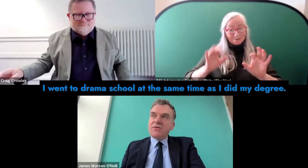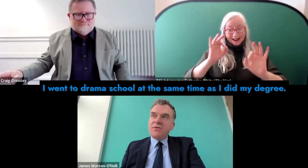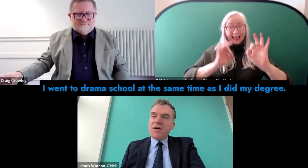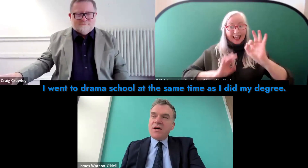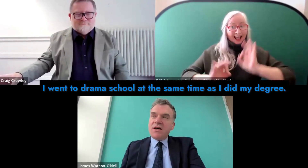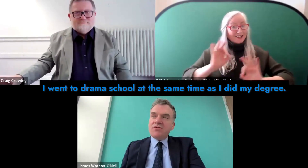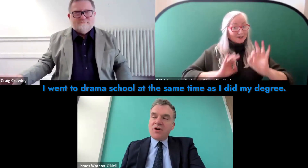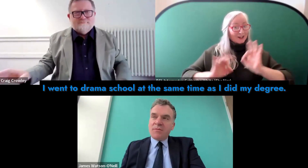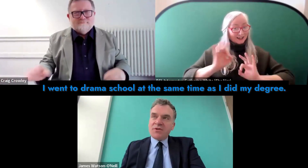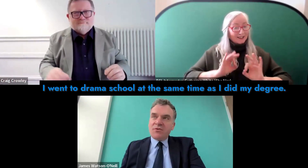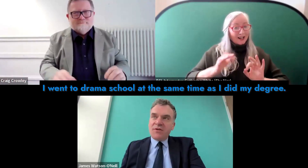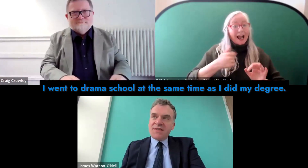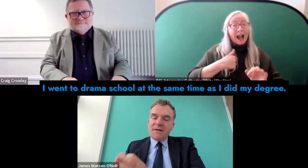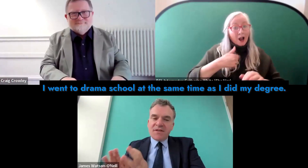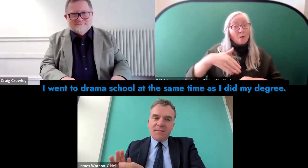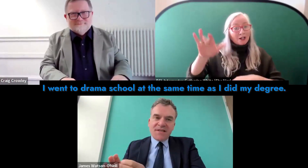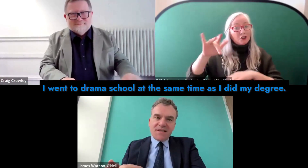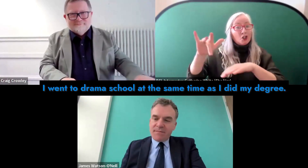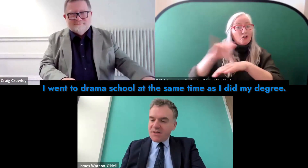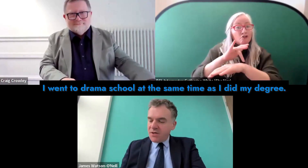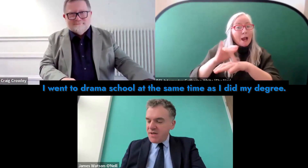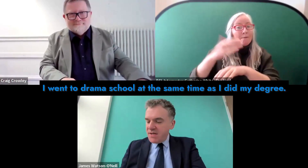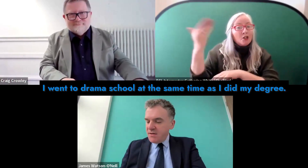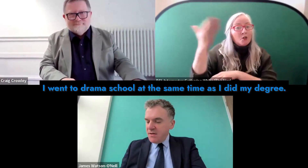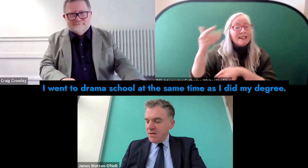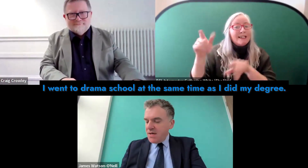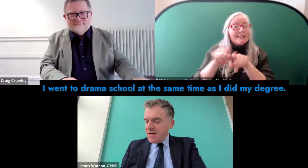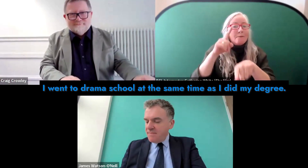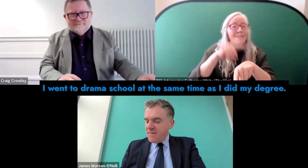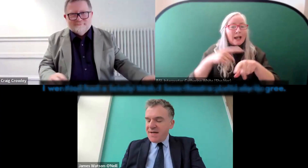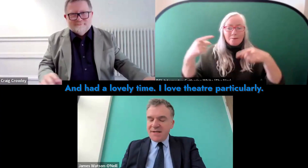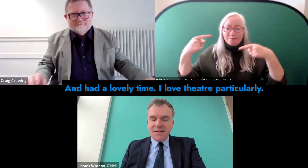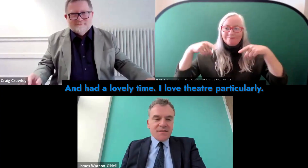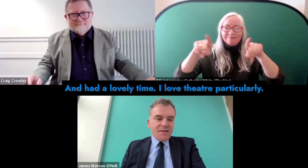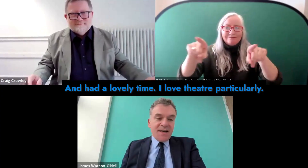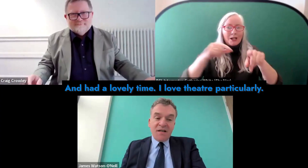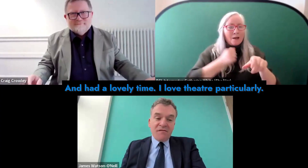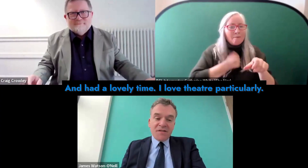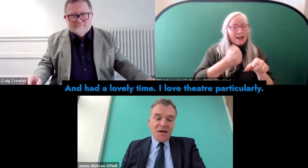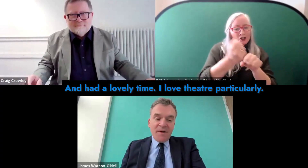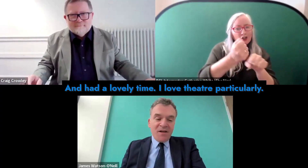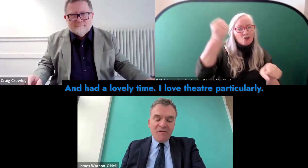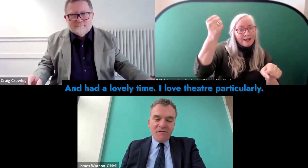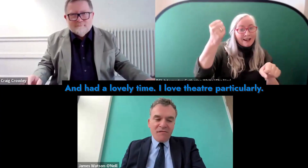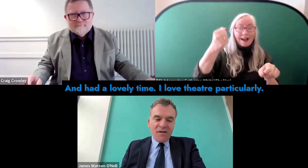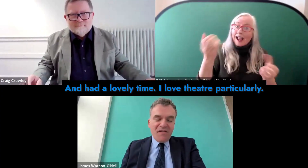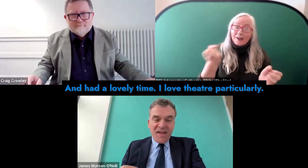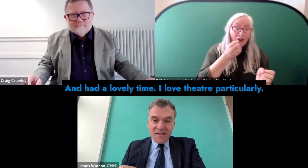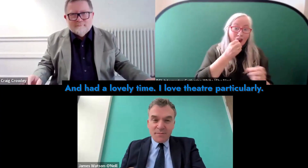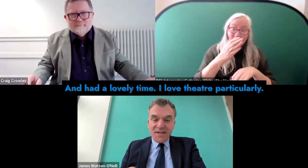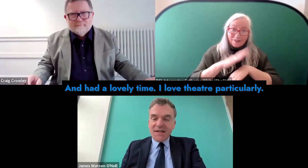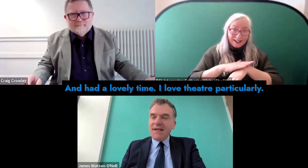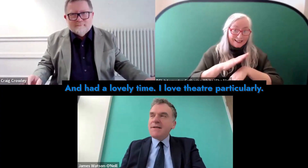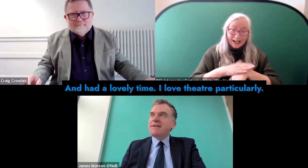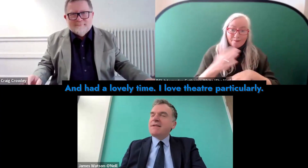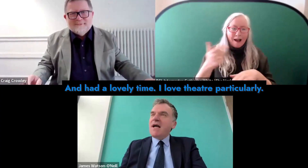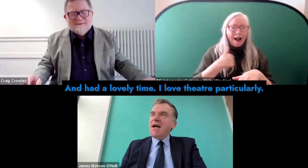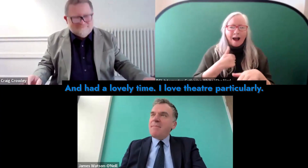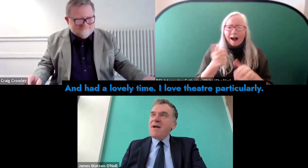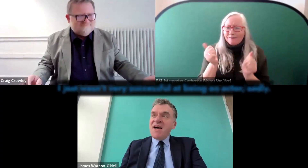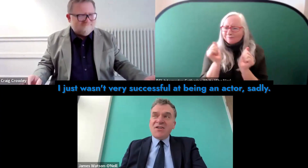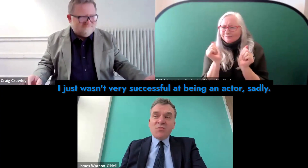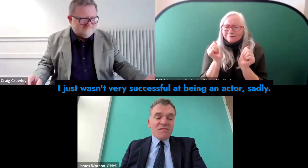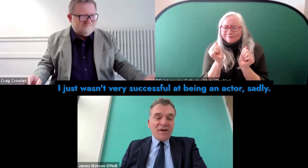I went to drama school at the same time as I did my degree, and I had a lovely time. I love theatre